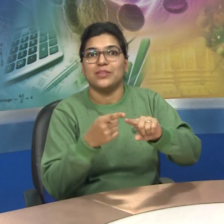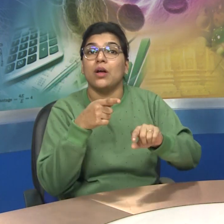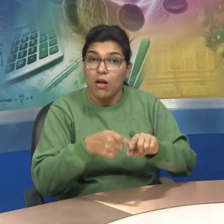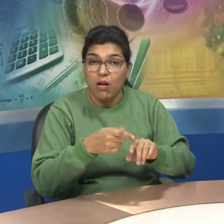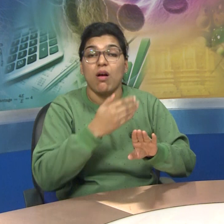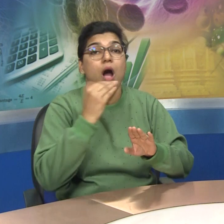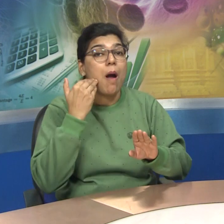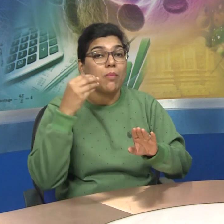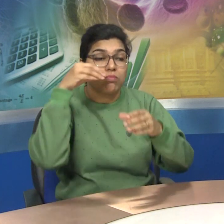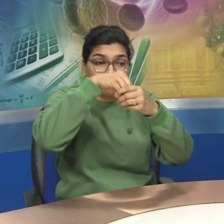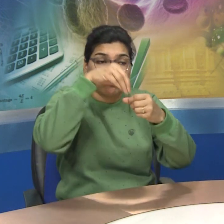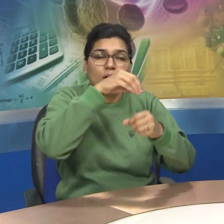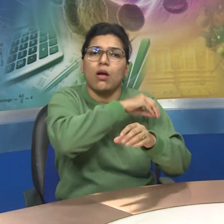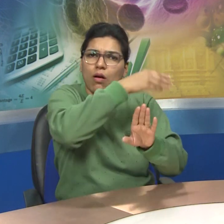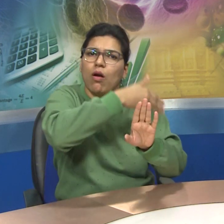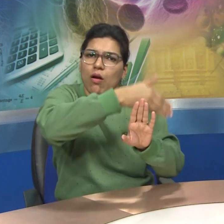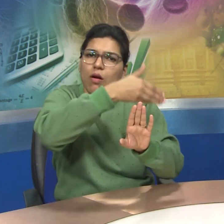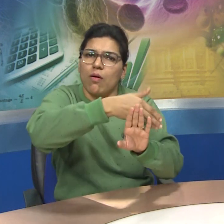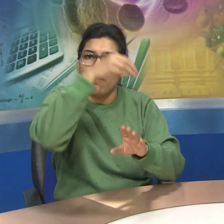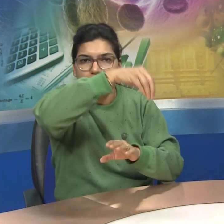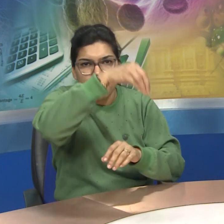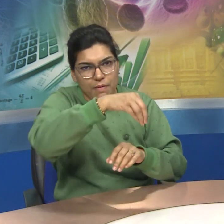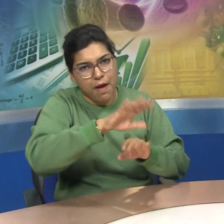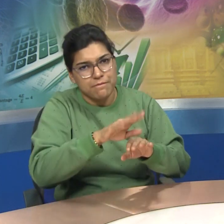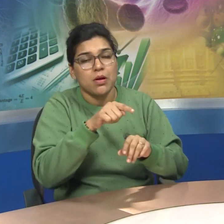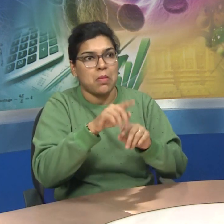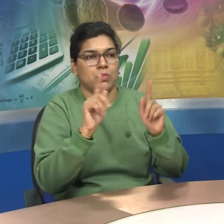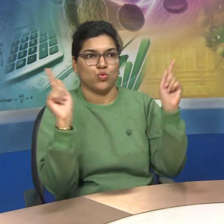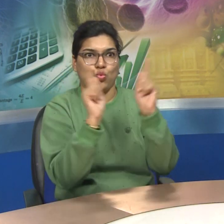the historical development of these sources.